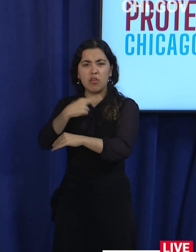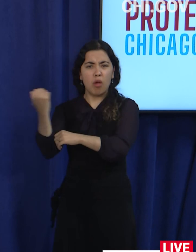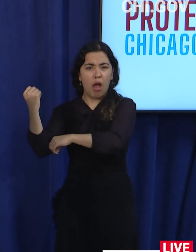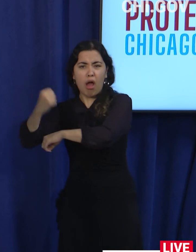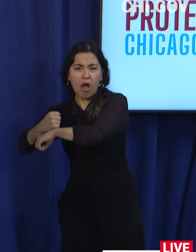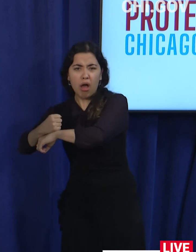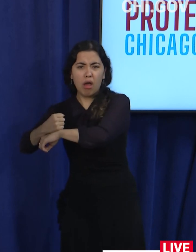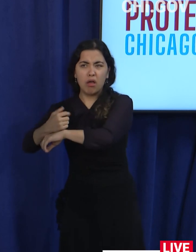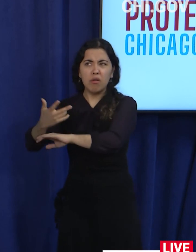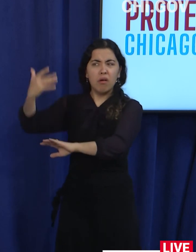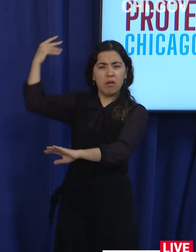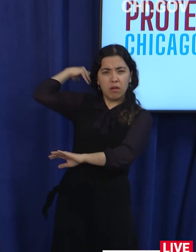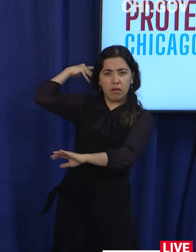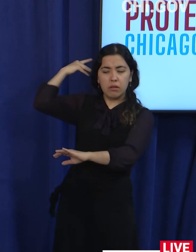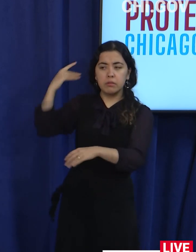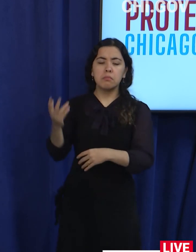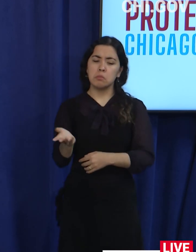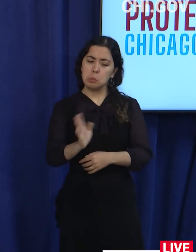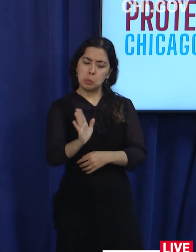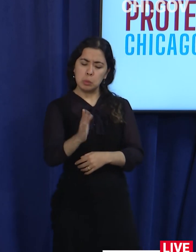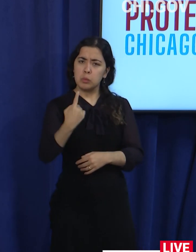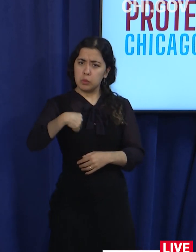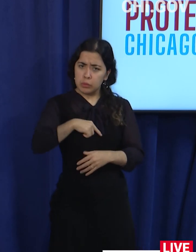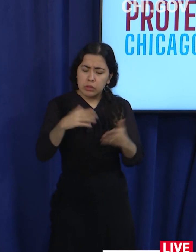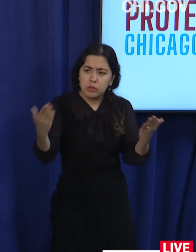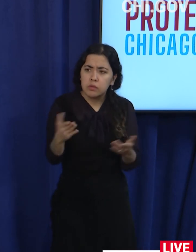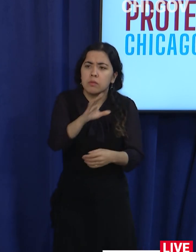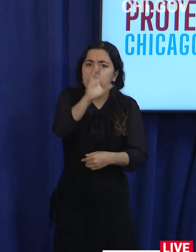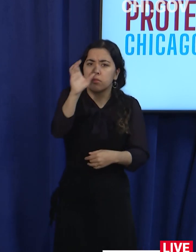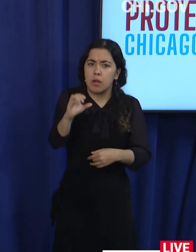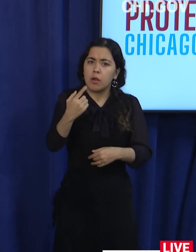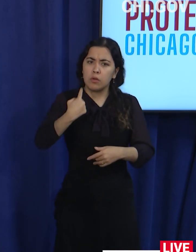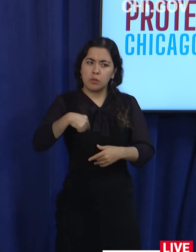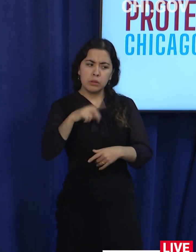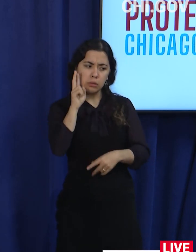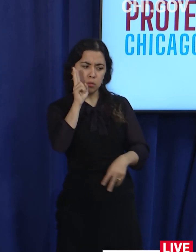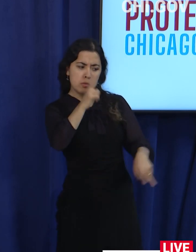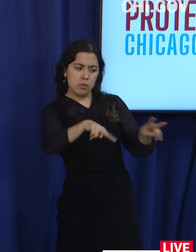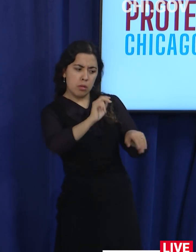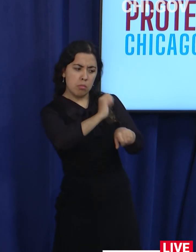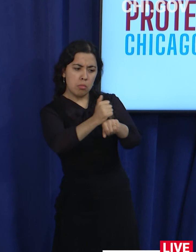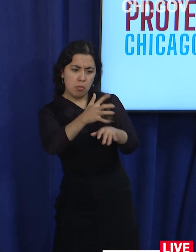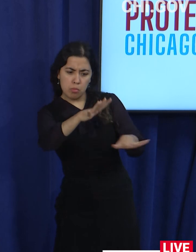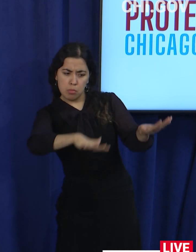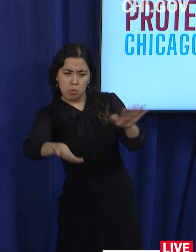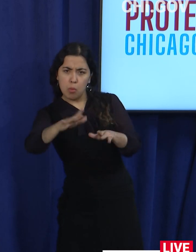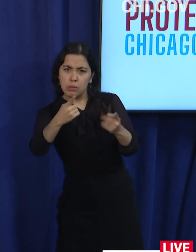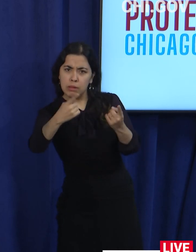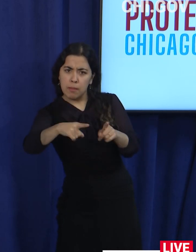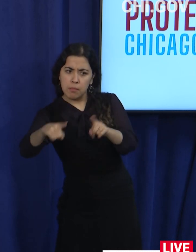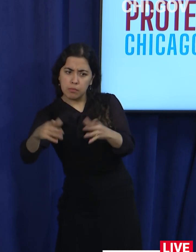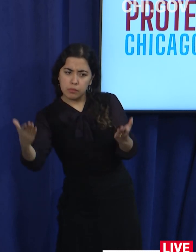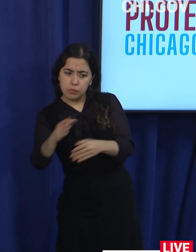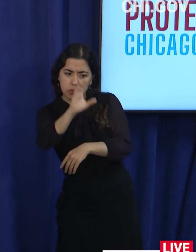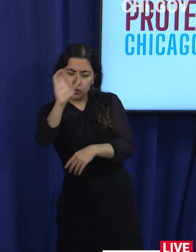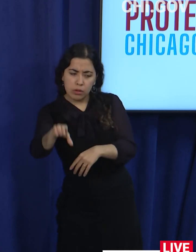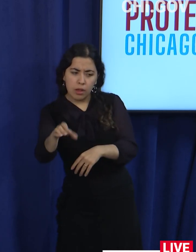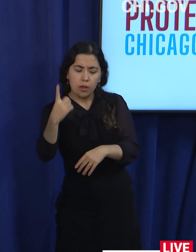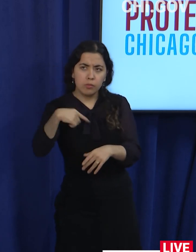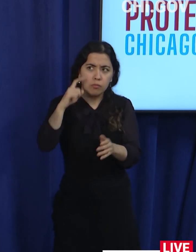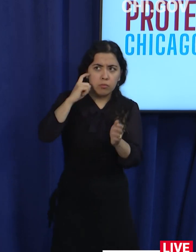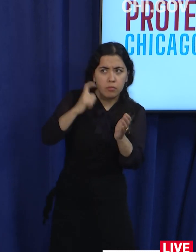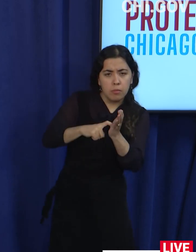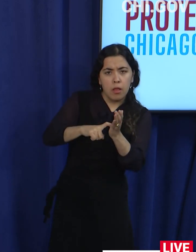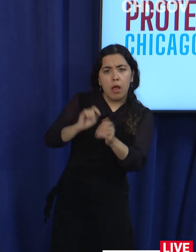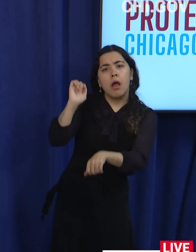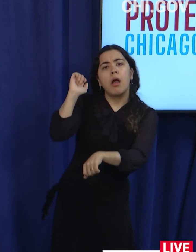efforts based on what is happening here in Chicago. And I think, we have definitely put really throughout this